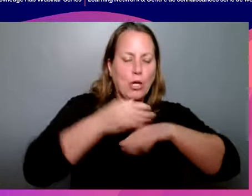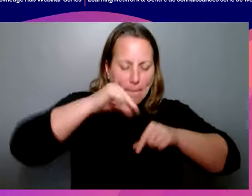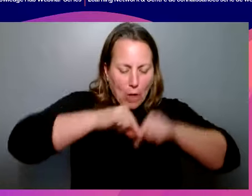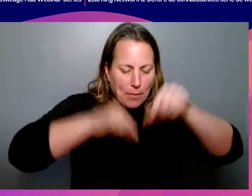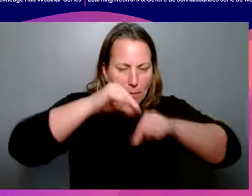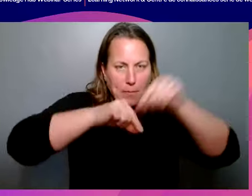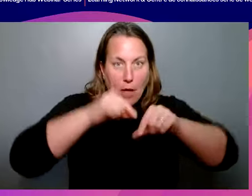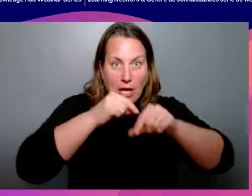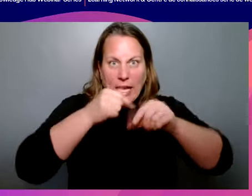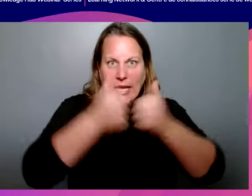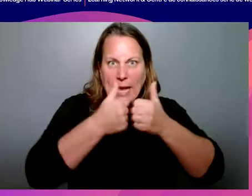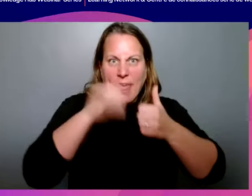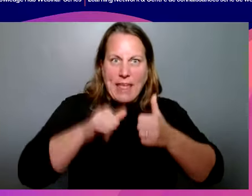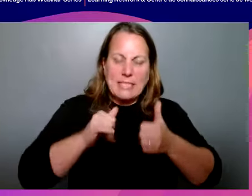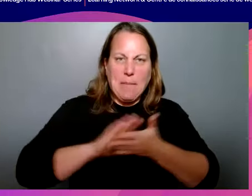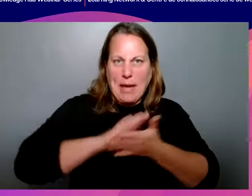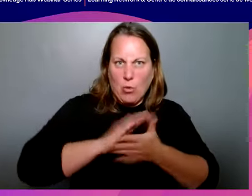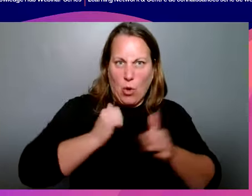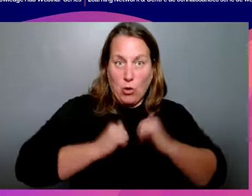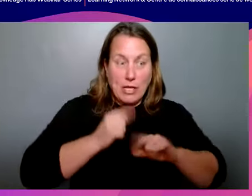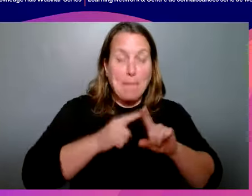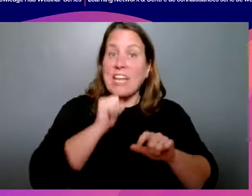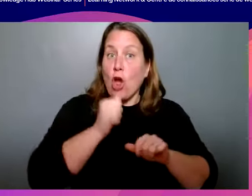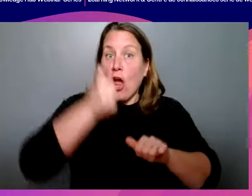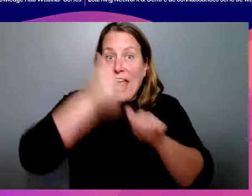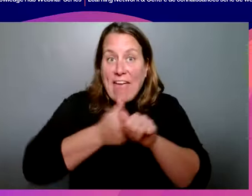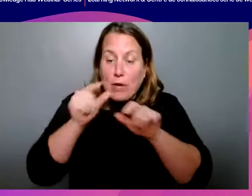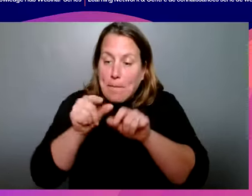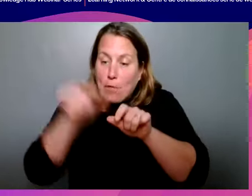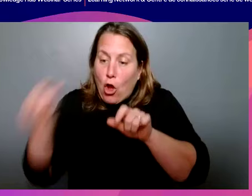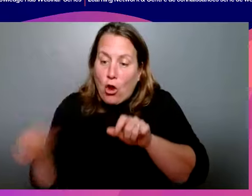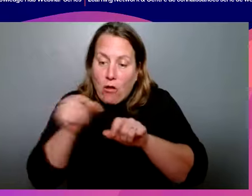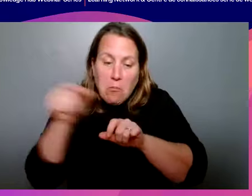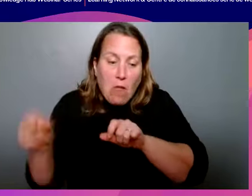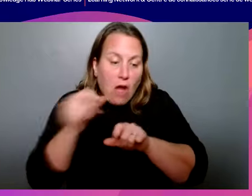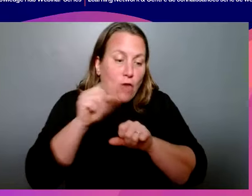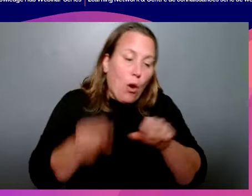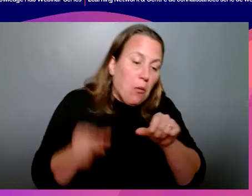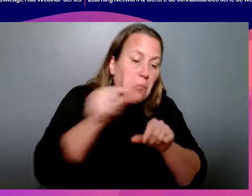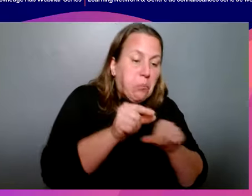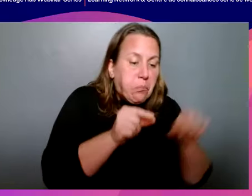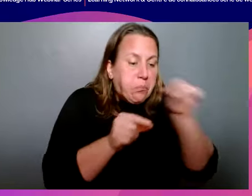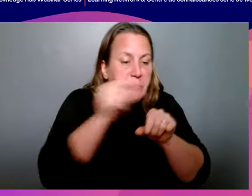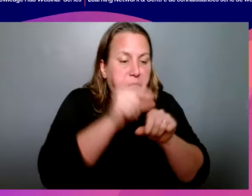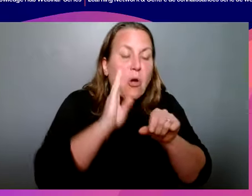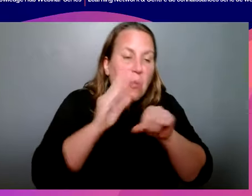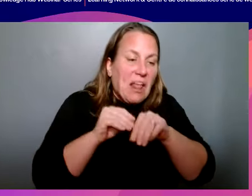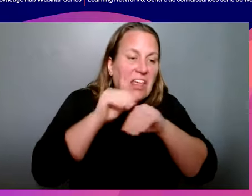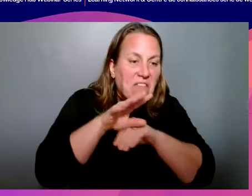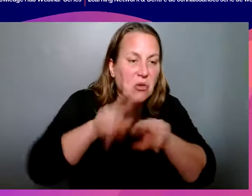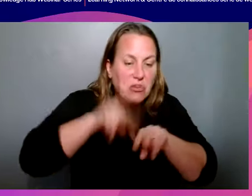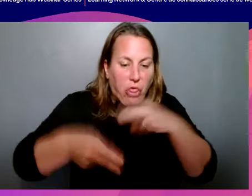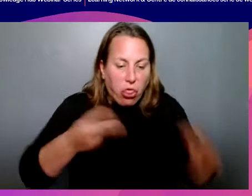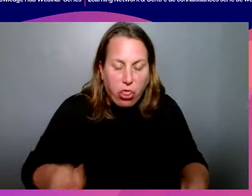every block you remove represents a microaggression, and not every microaggression causes the tower to collapse. But over